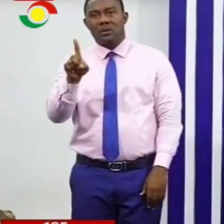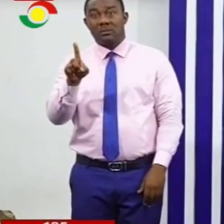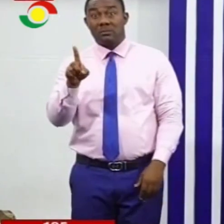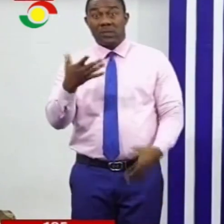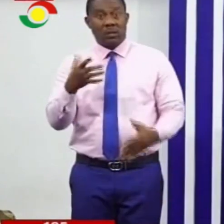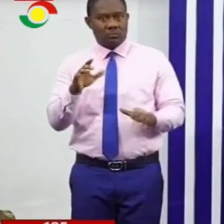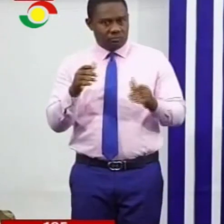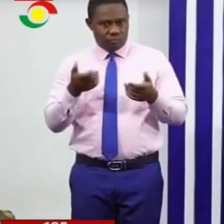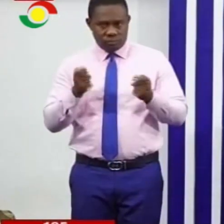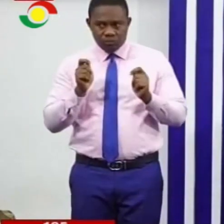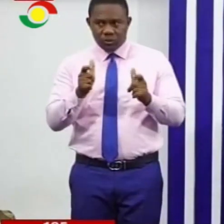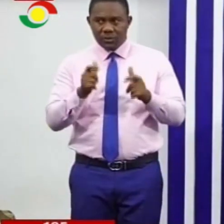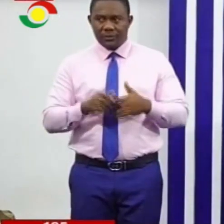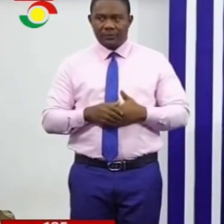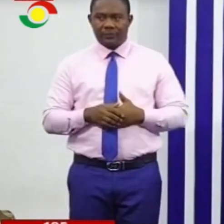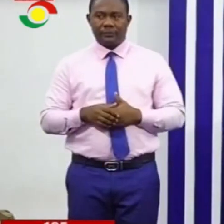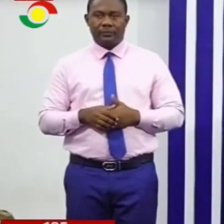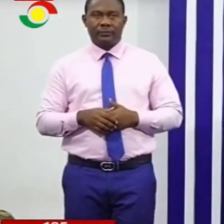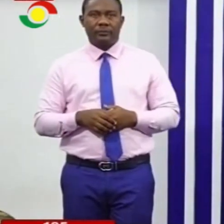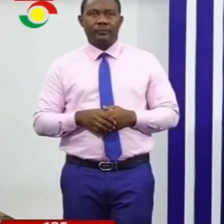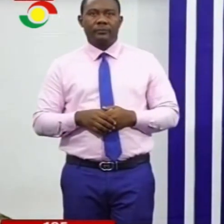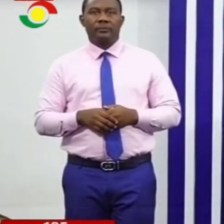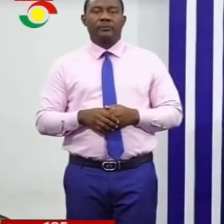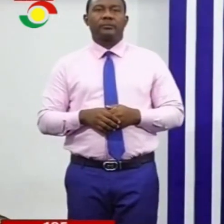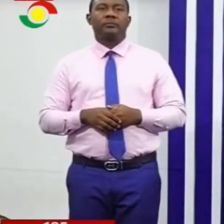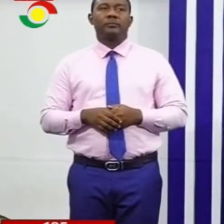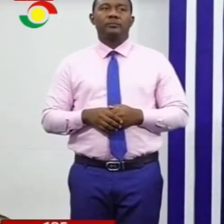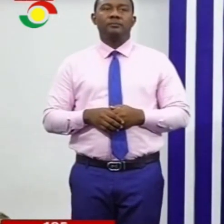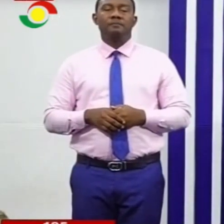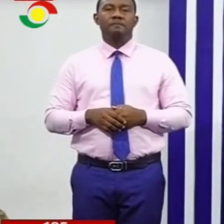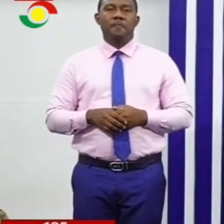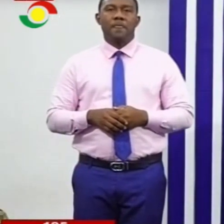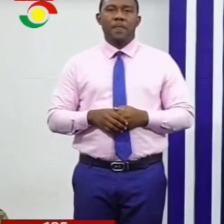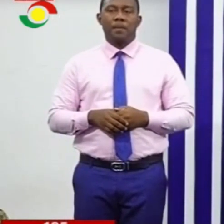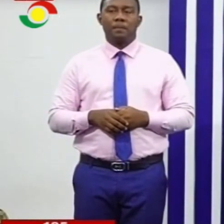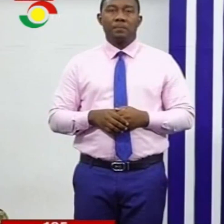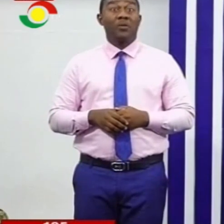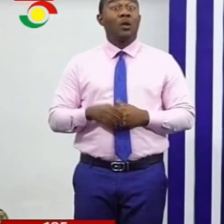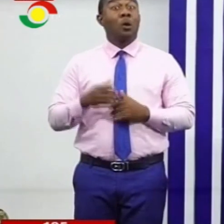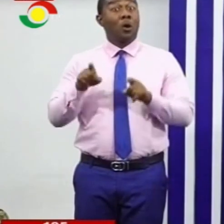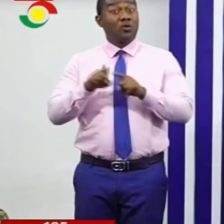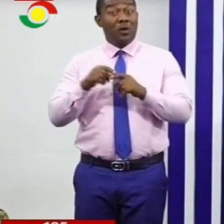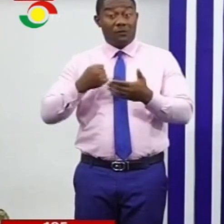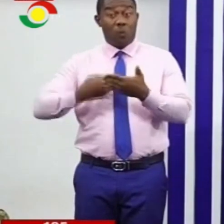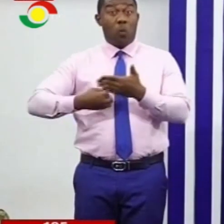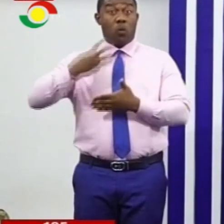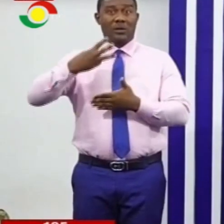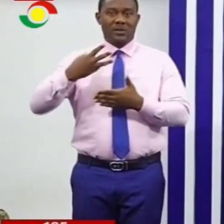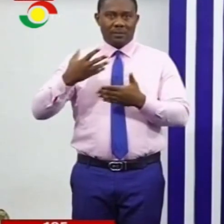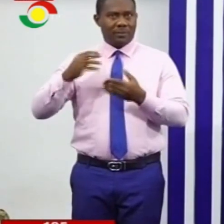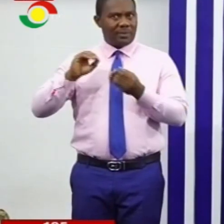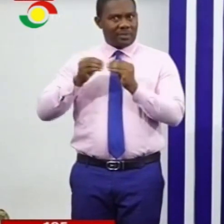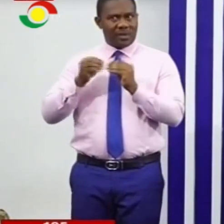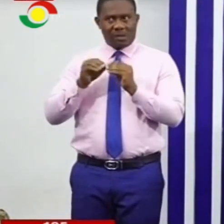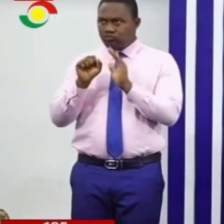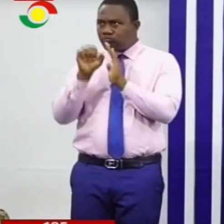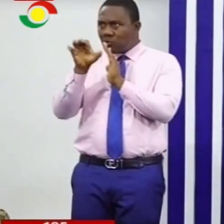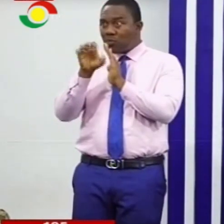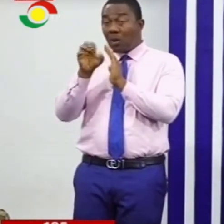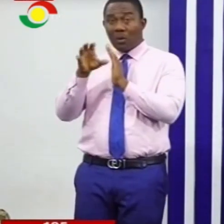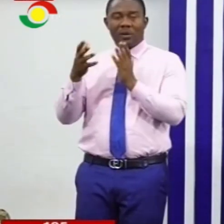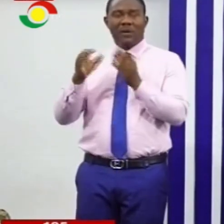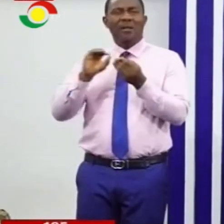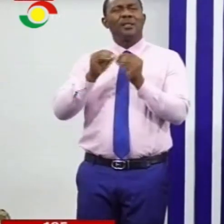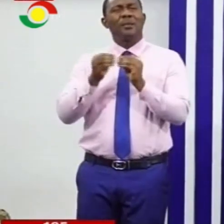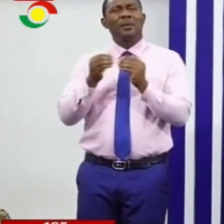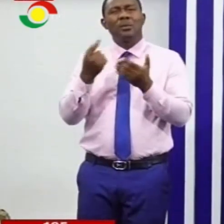active as at now. It is my understanding also that a WhatsApp interface has also been made available. The number to